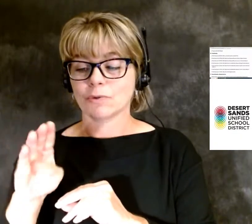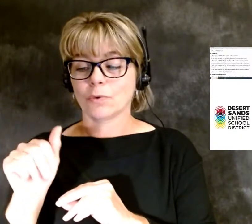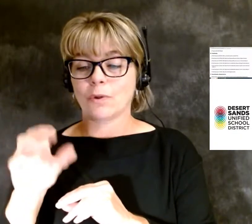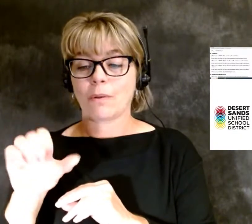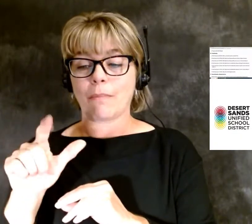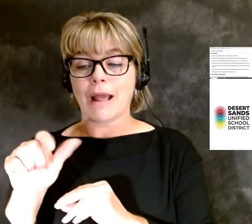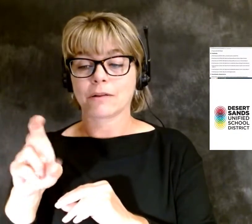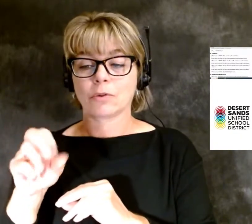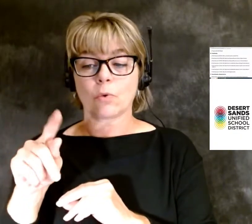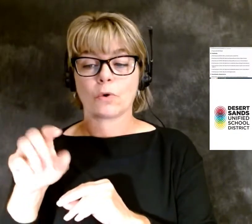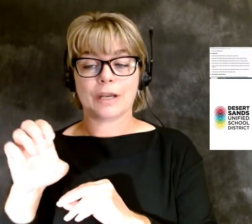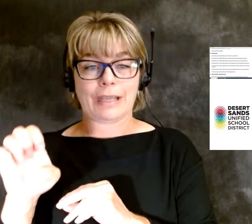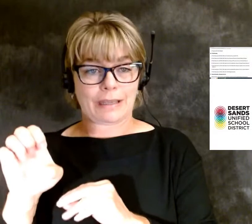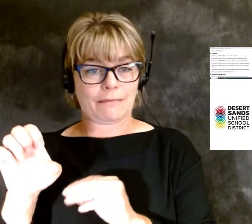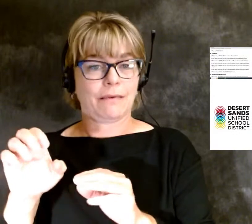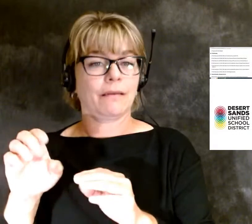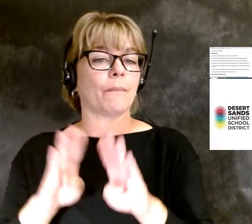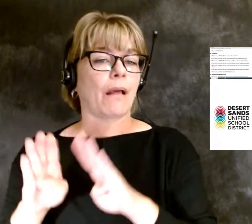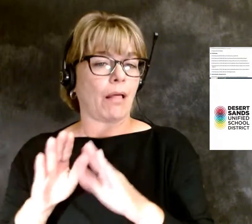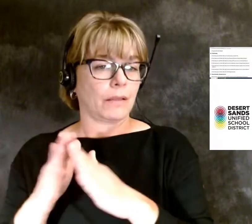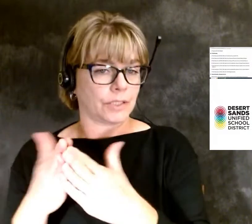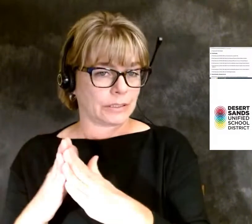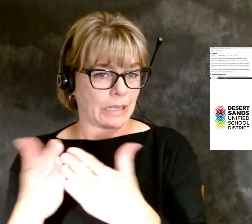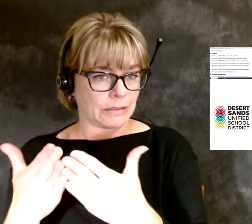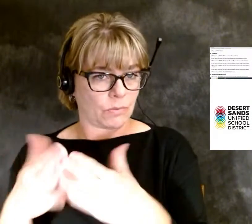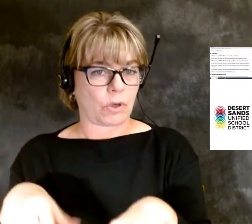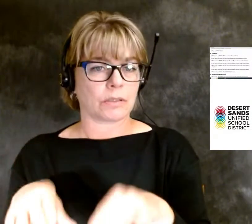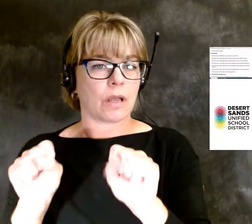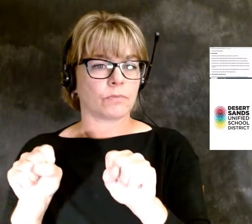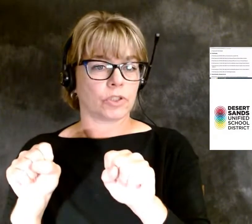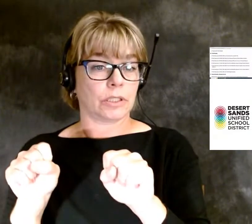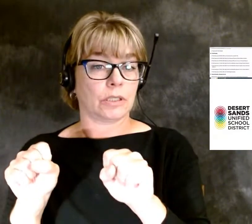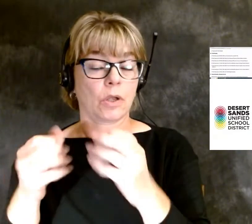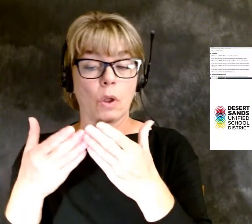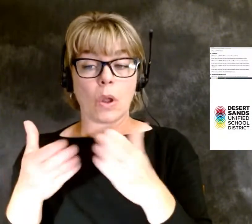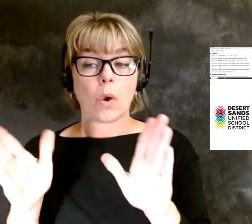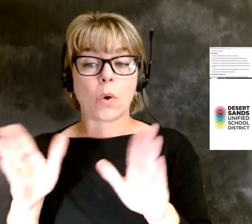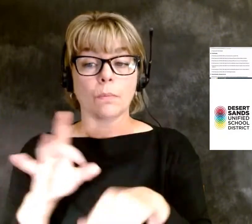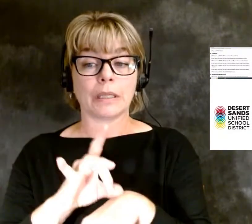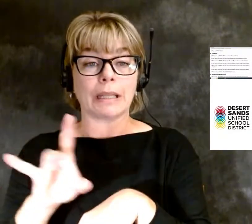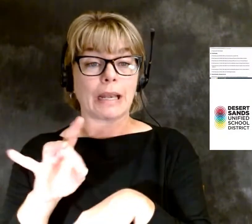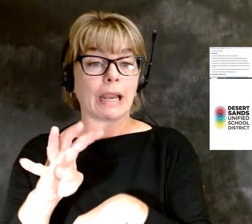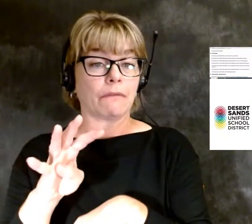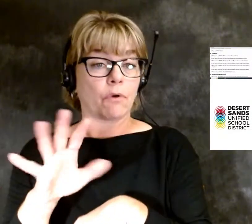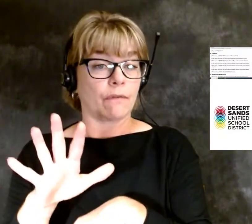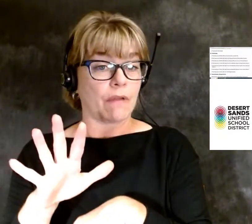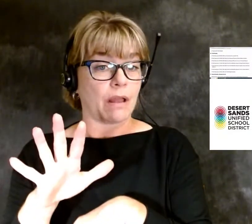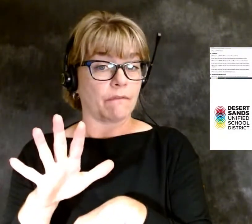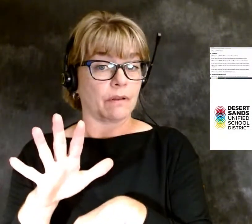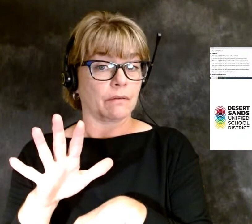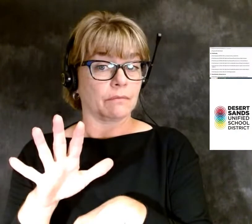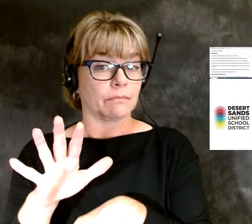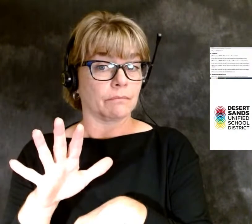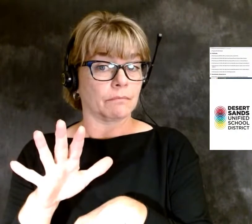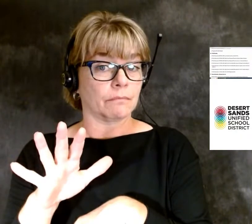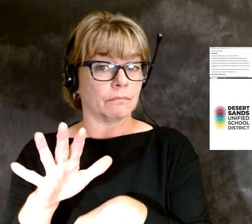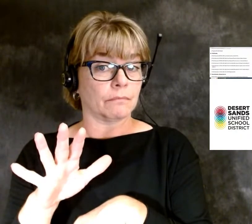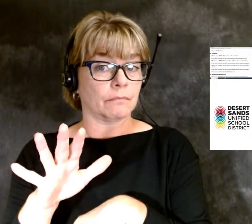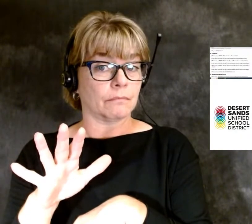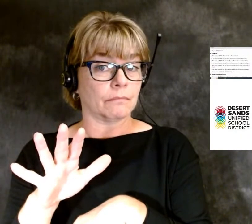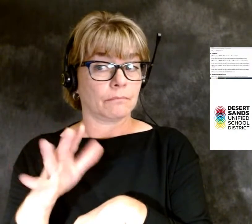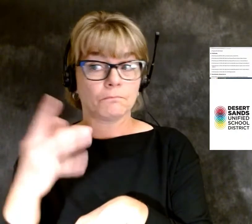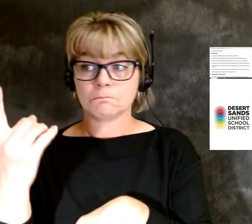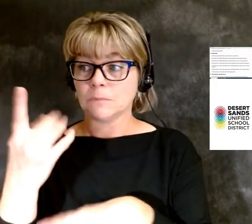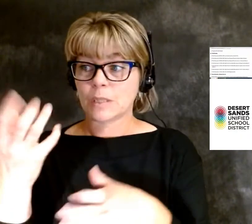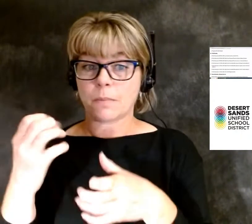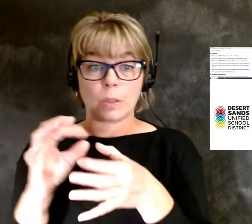Adoption. I will open the public hearing at 8:45 p.m. Is there anyone